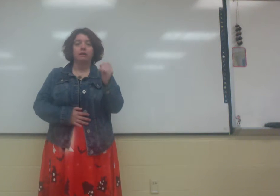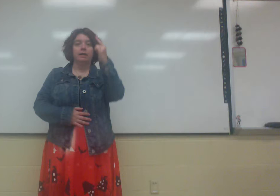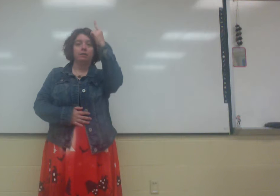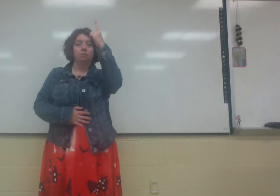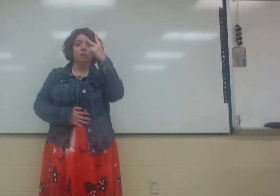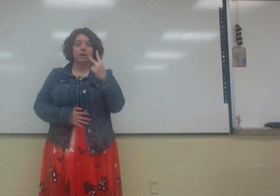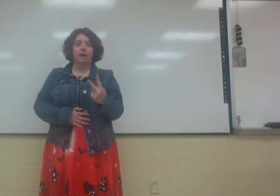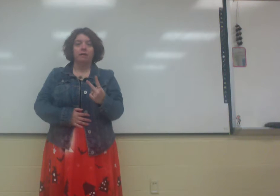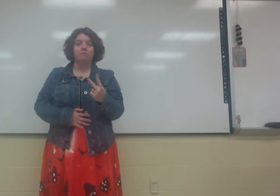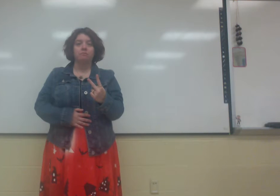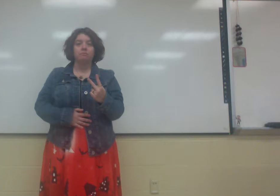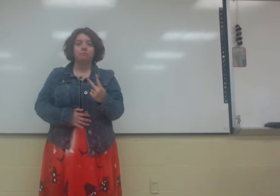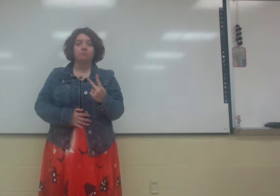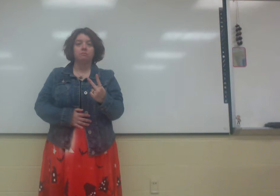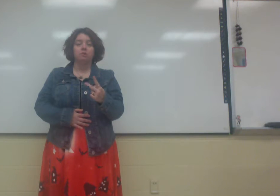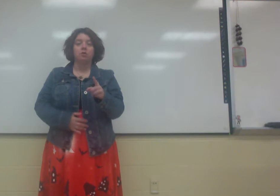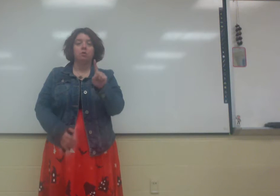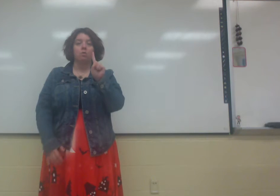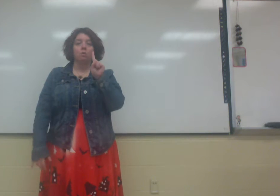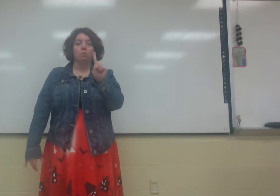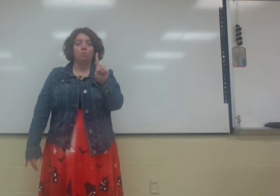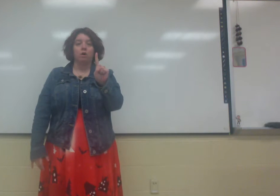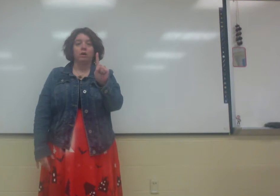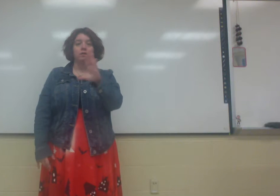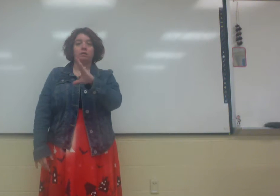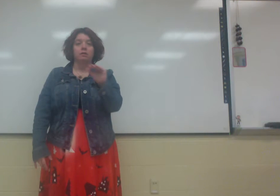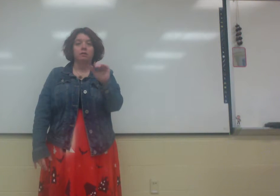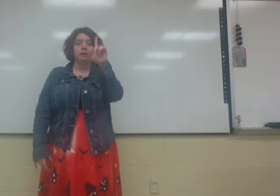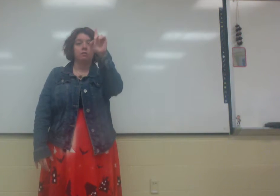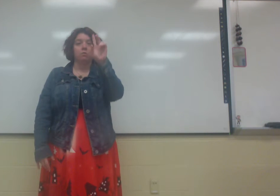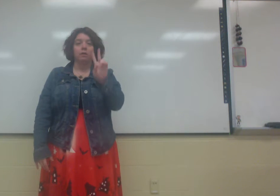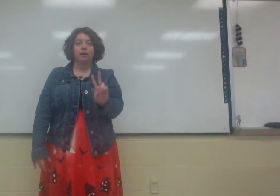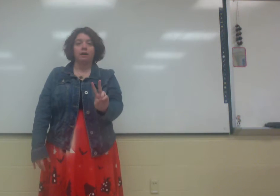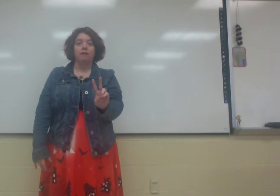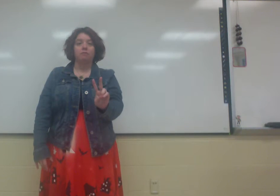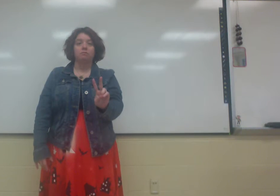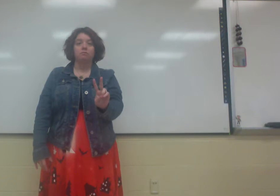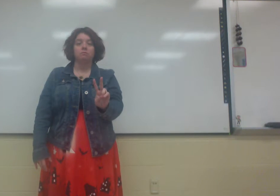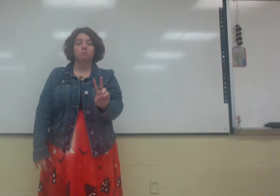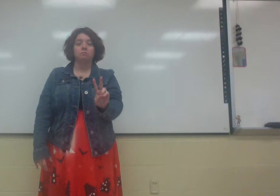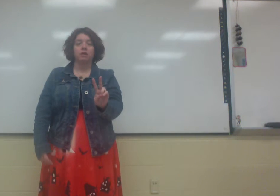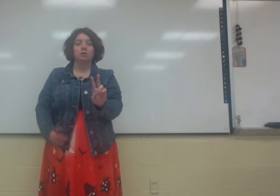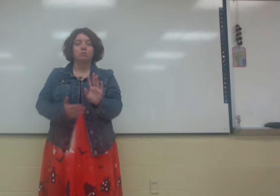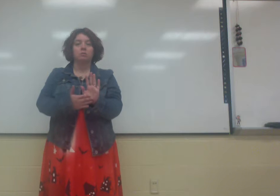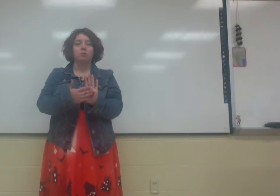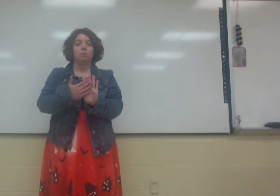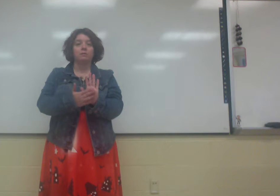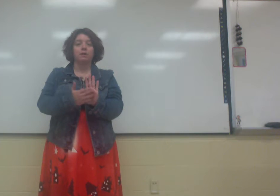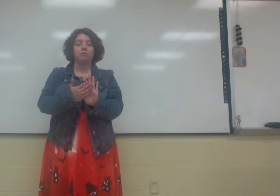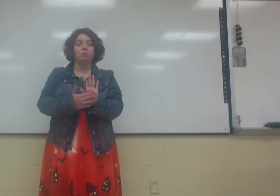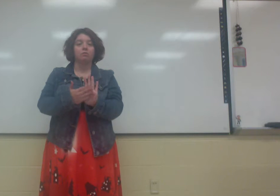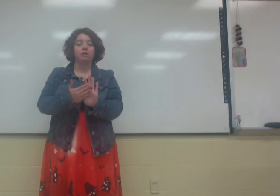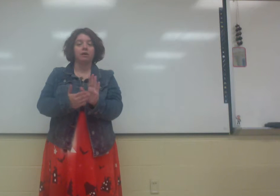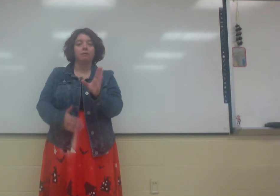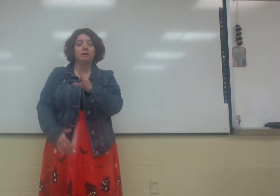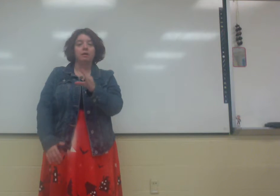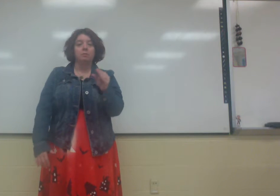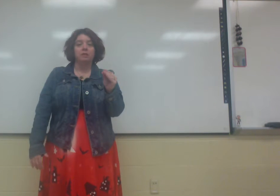and 1/2 or 1 and 1/2. Okay, notice the palm is out the whole time. Put the